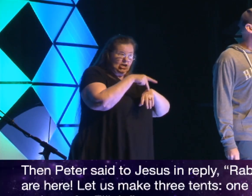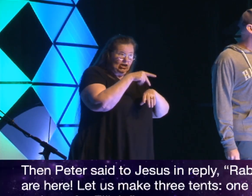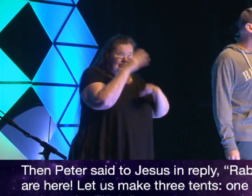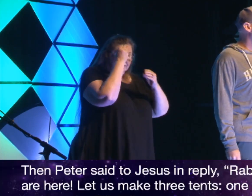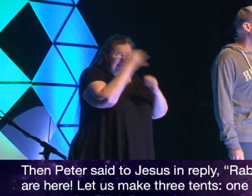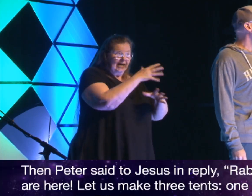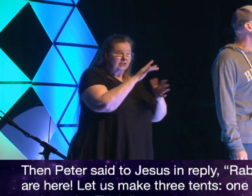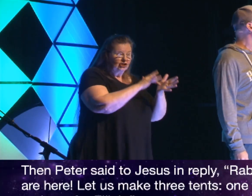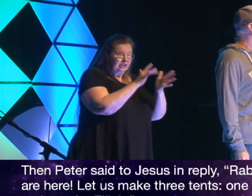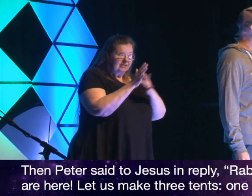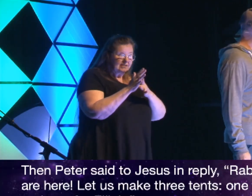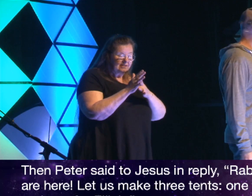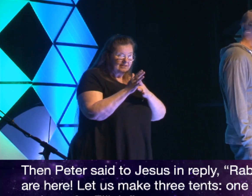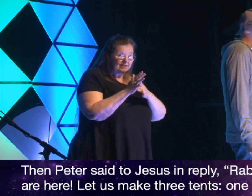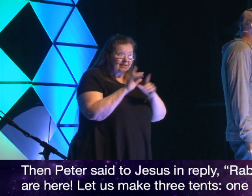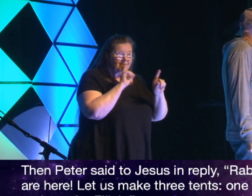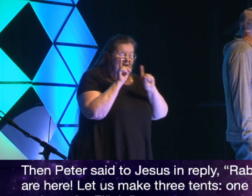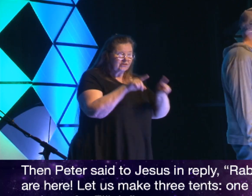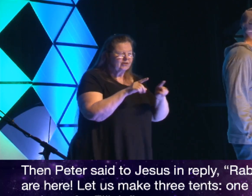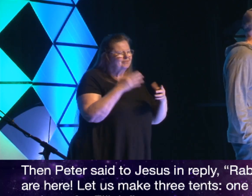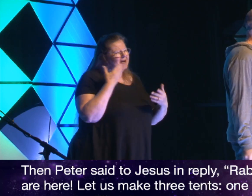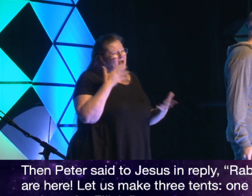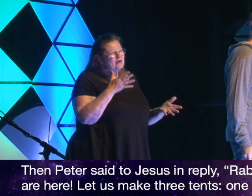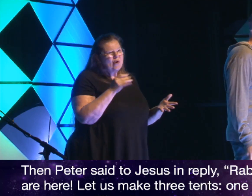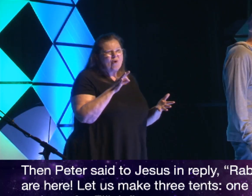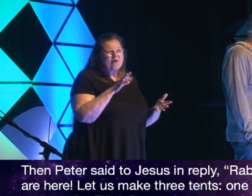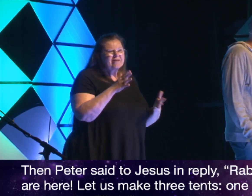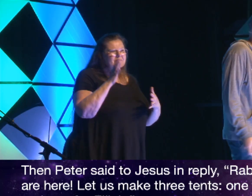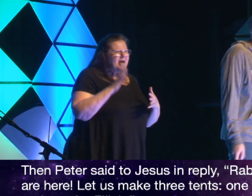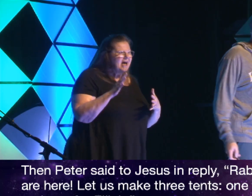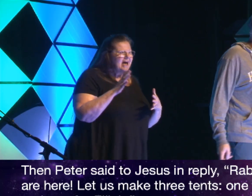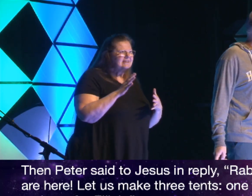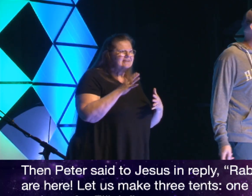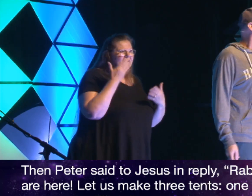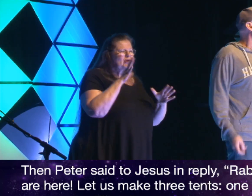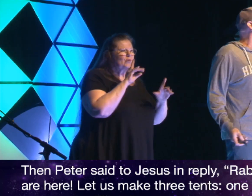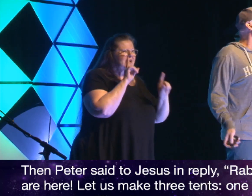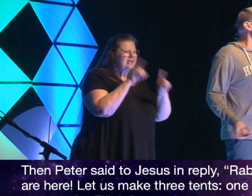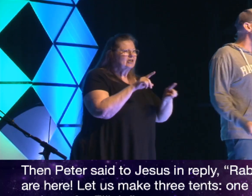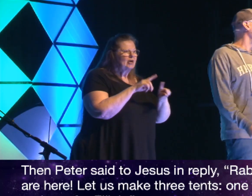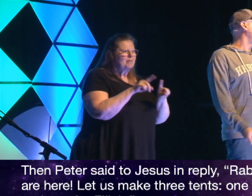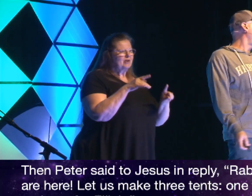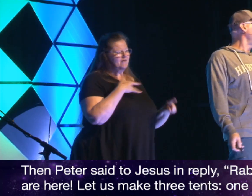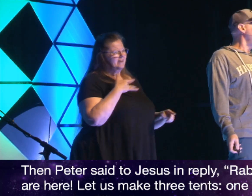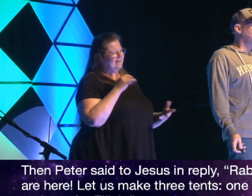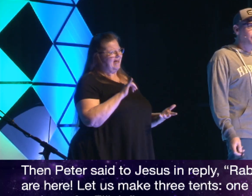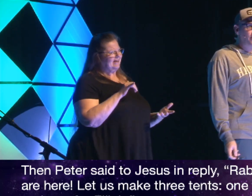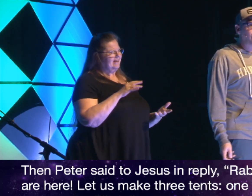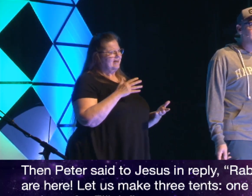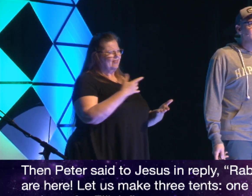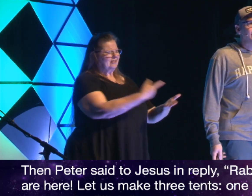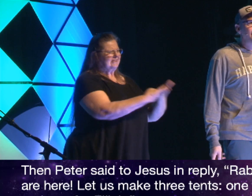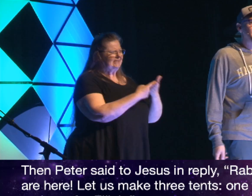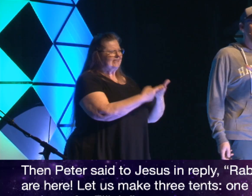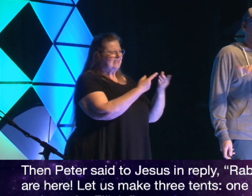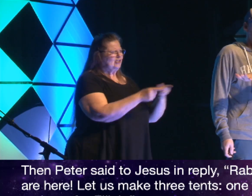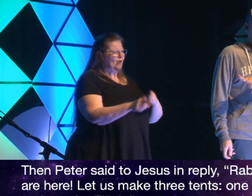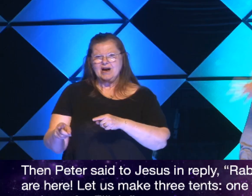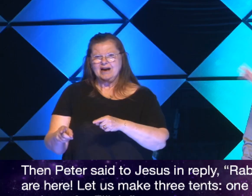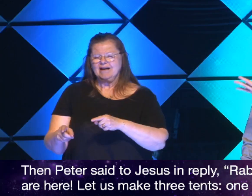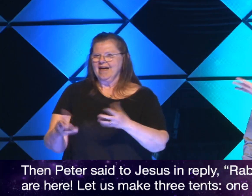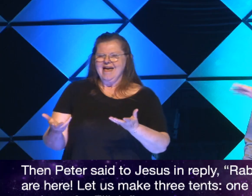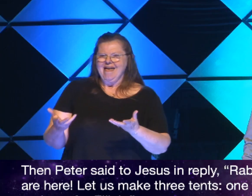to Jesus in reply, I don't know what he was asked. I don't know what he's replying to. You kind of feel like maybe there's a conversation going on and